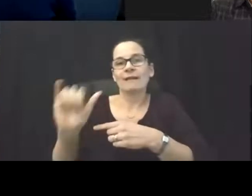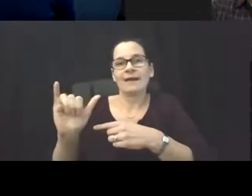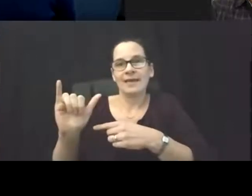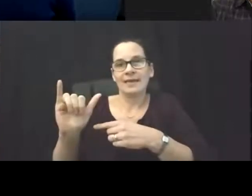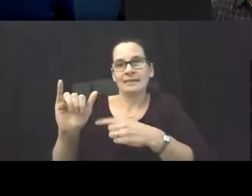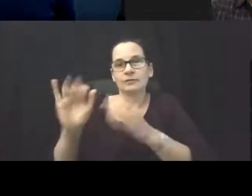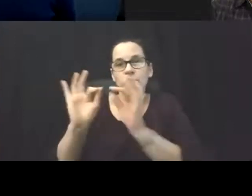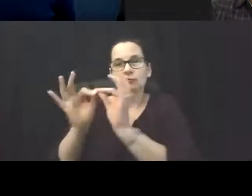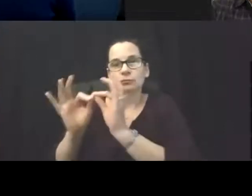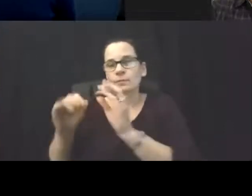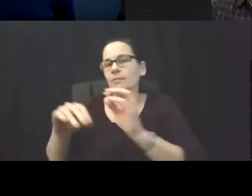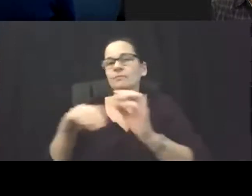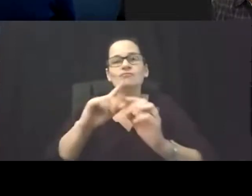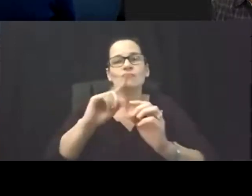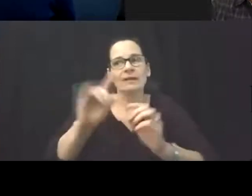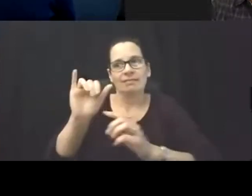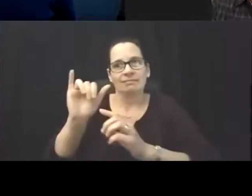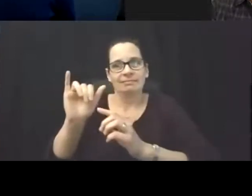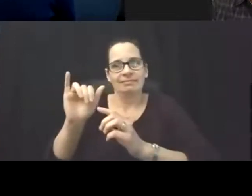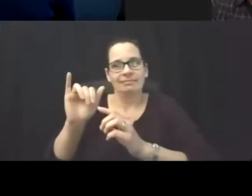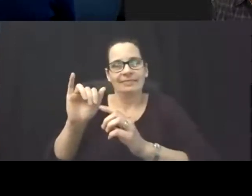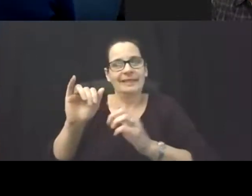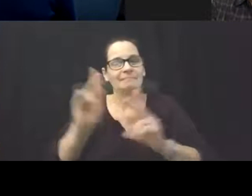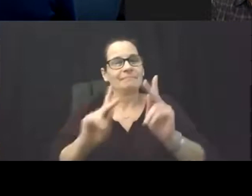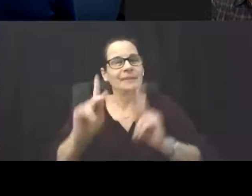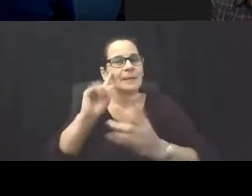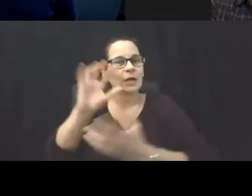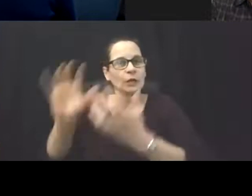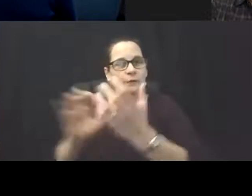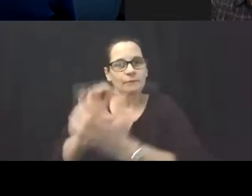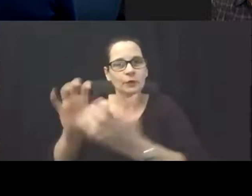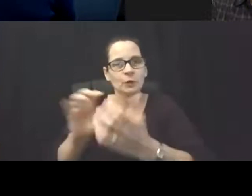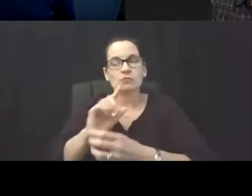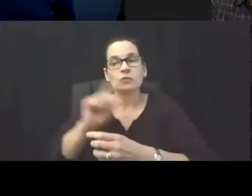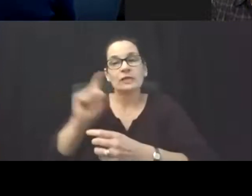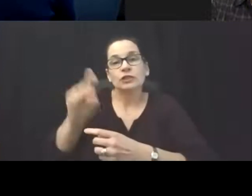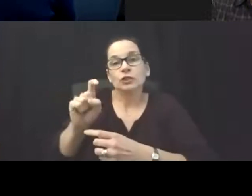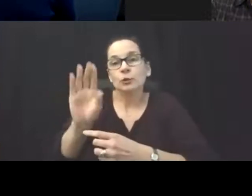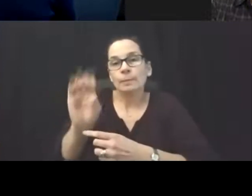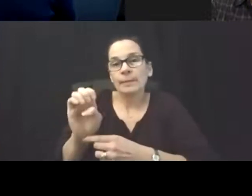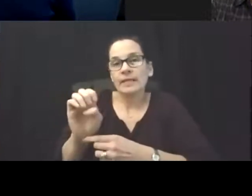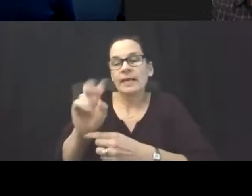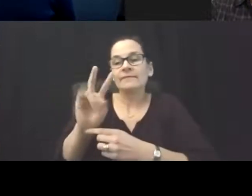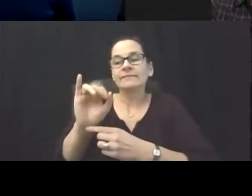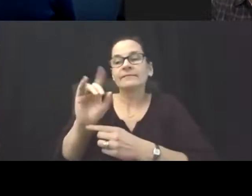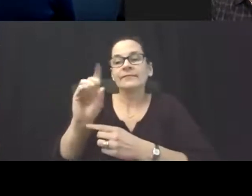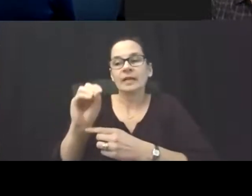video relay interpreting, it really, when we talk about that, people are very confused about that. It really should